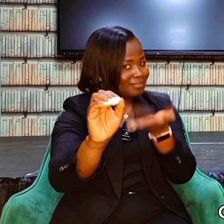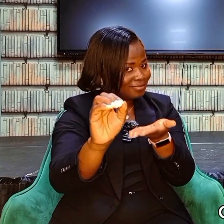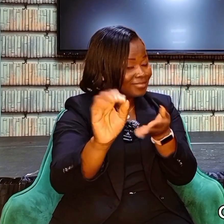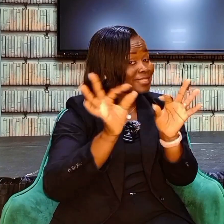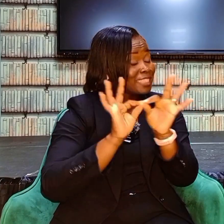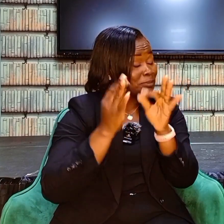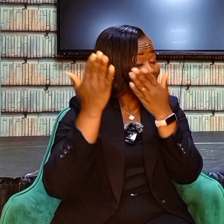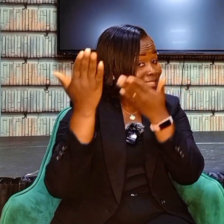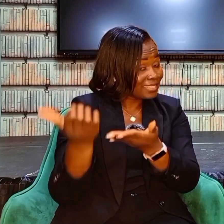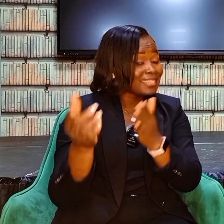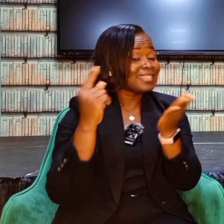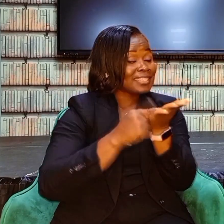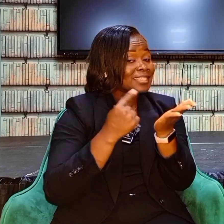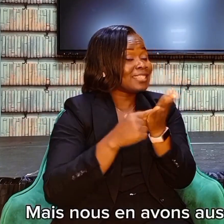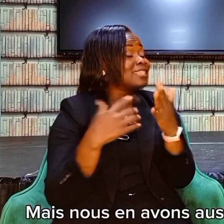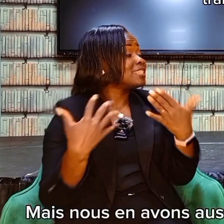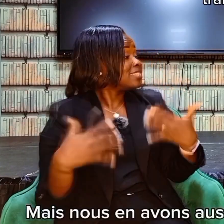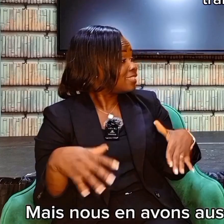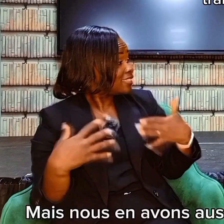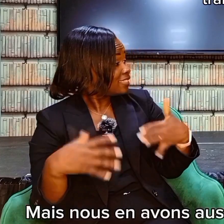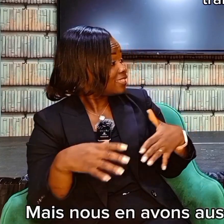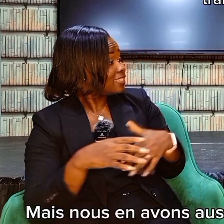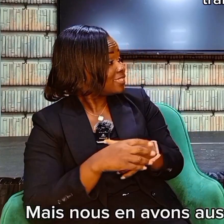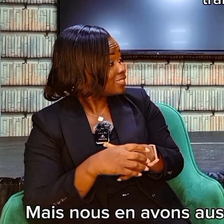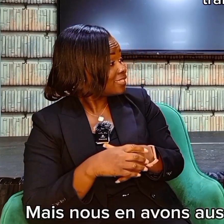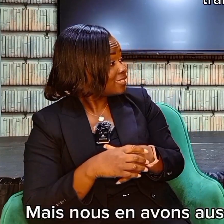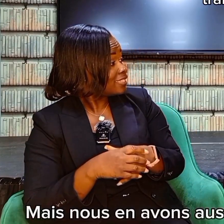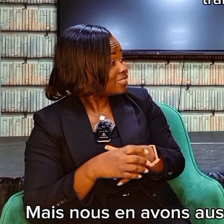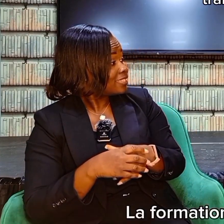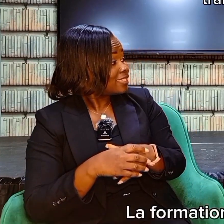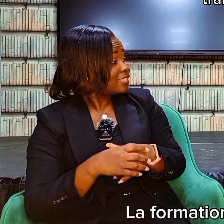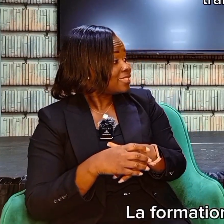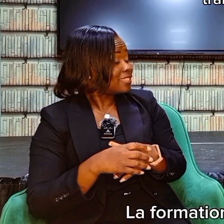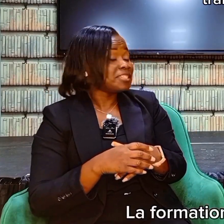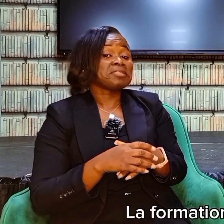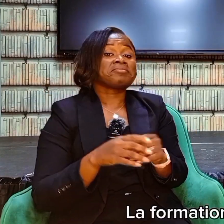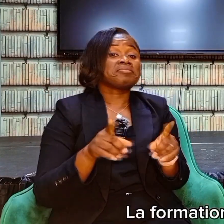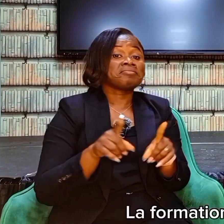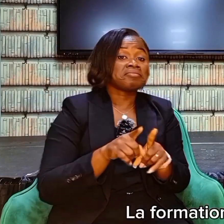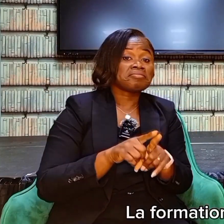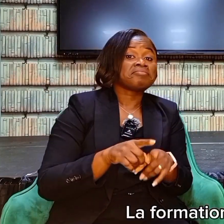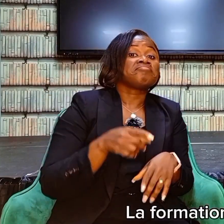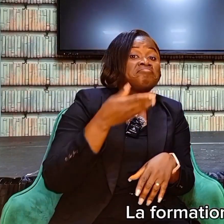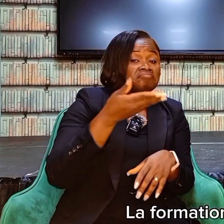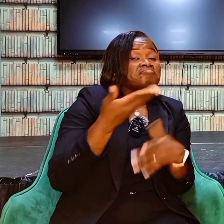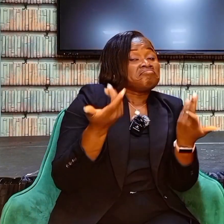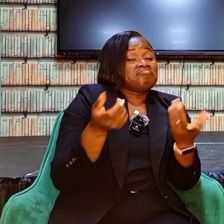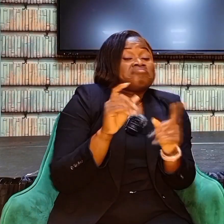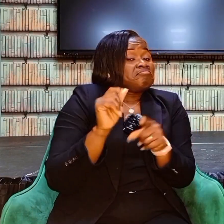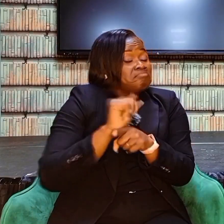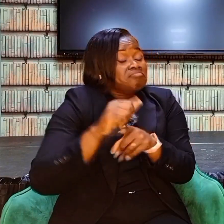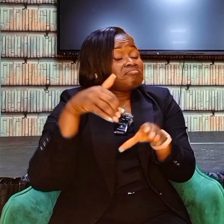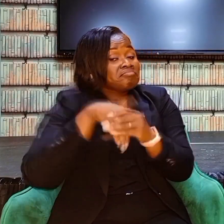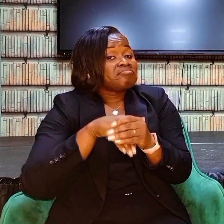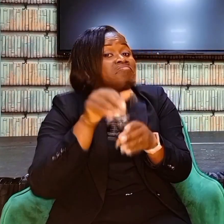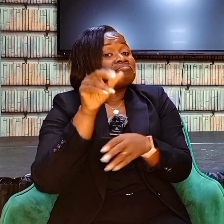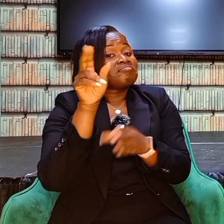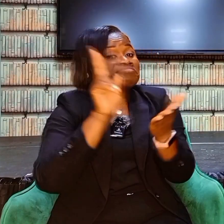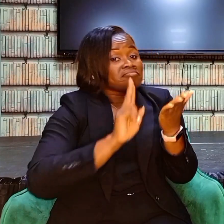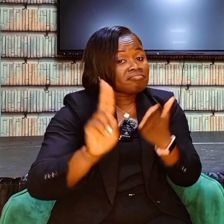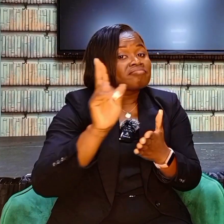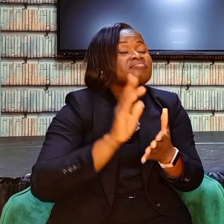years. Yeah, but we also have very many who are undergoing the training at the universities.